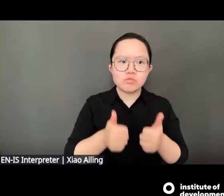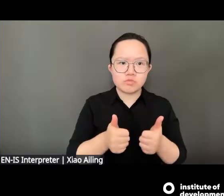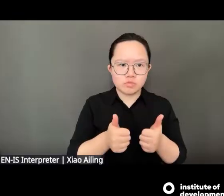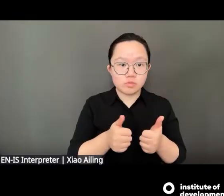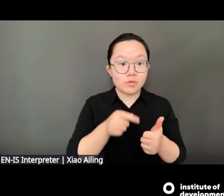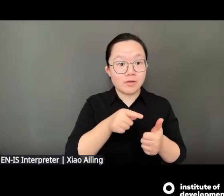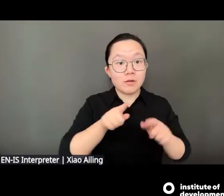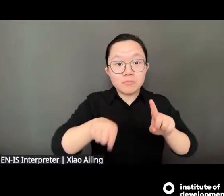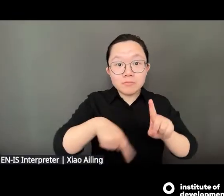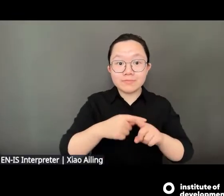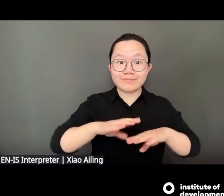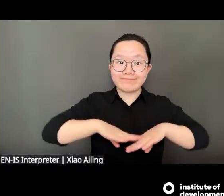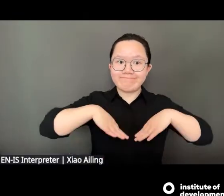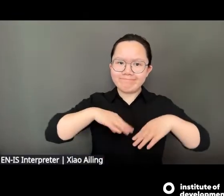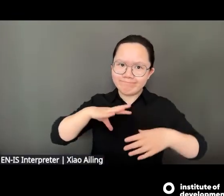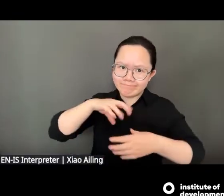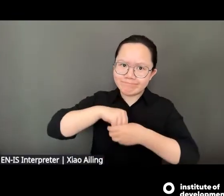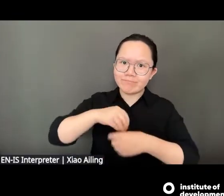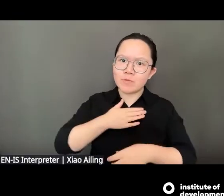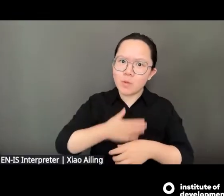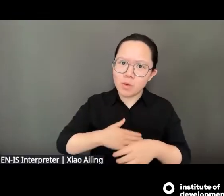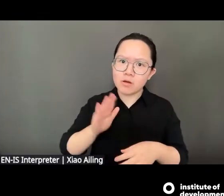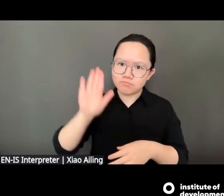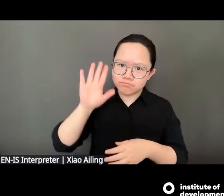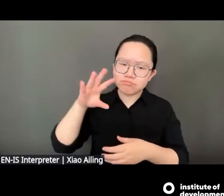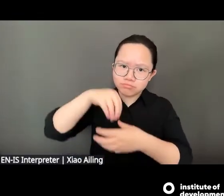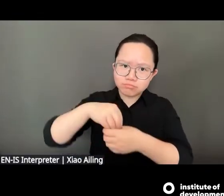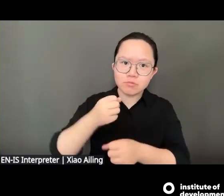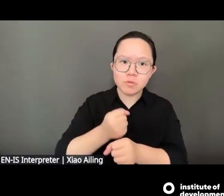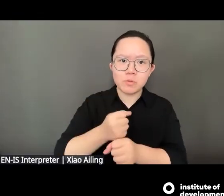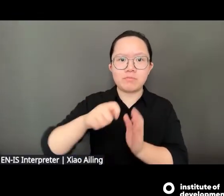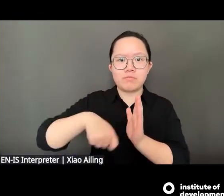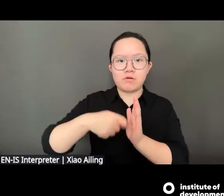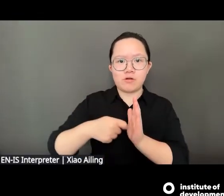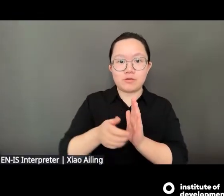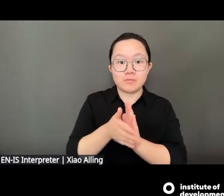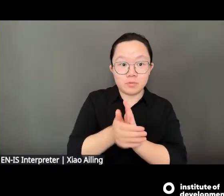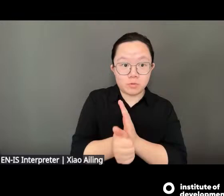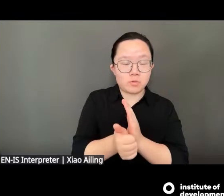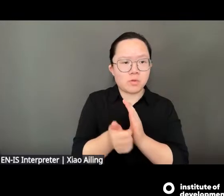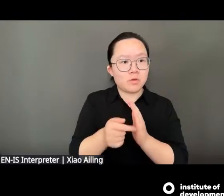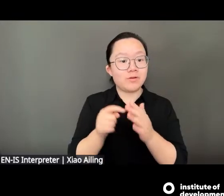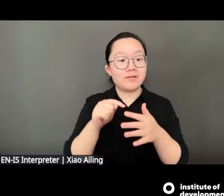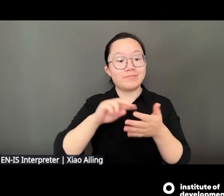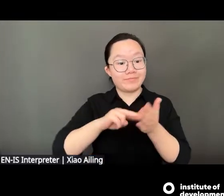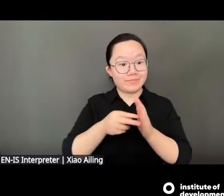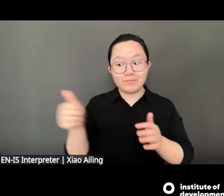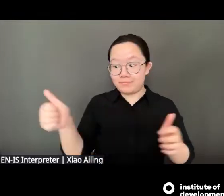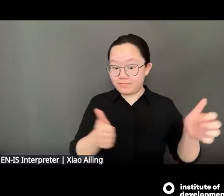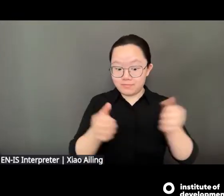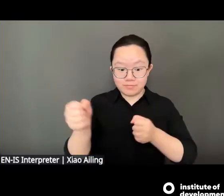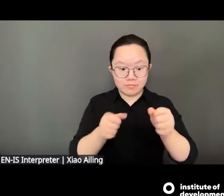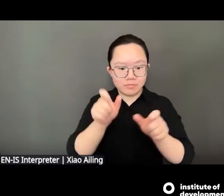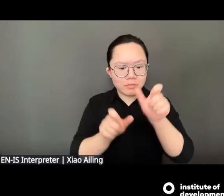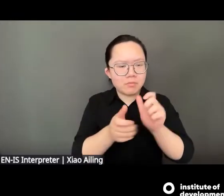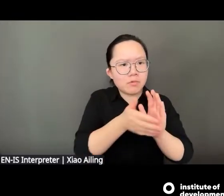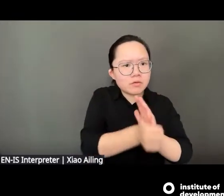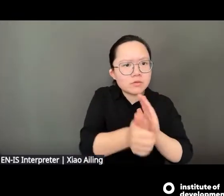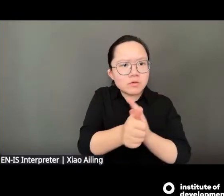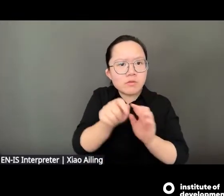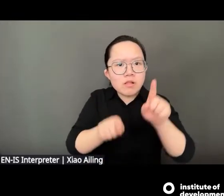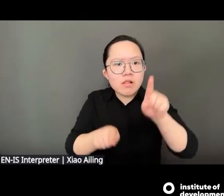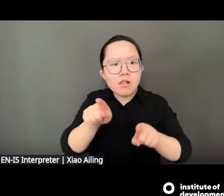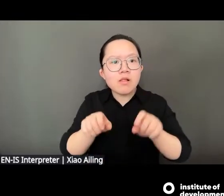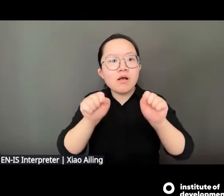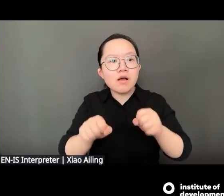training and then facilitated focus groups with the support of an experienced local research consultant. They were